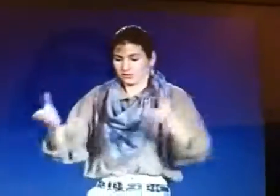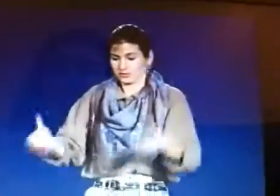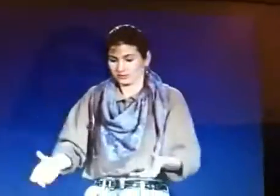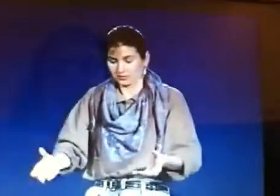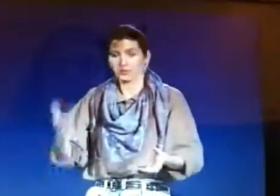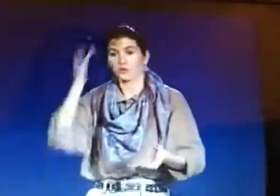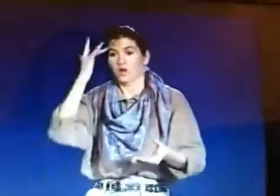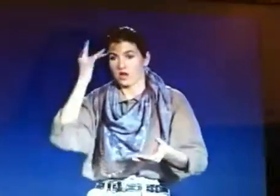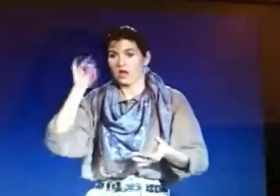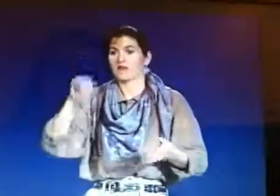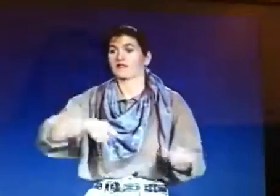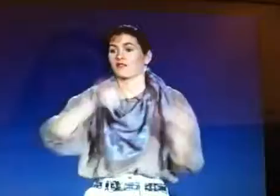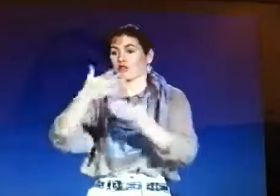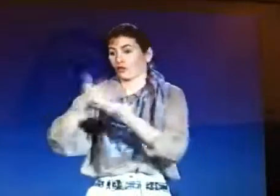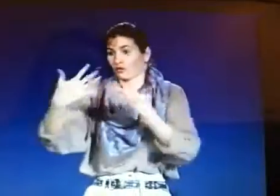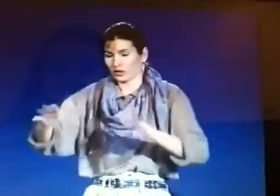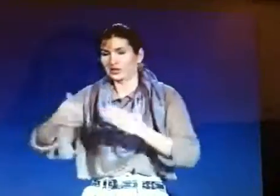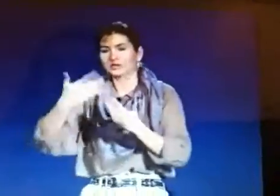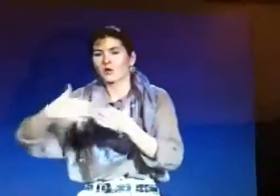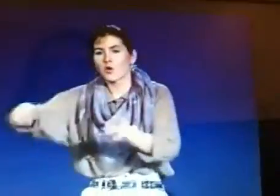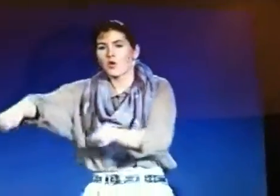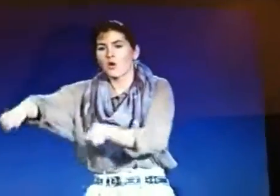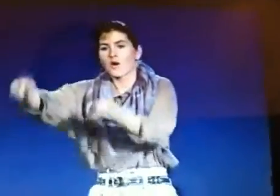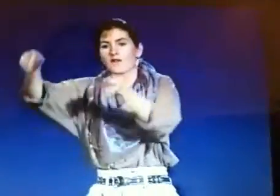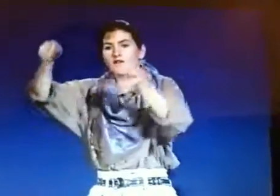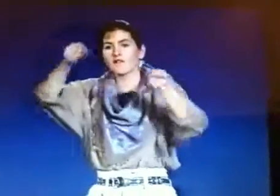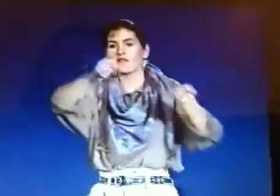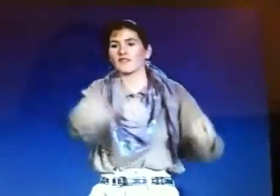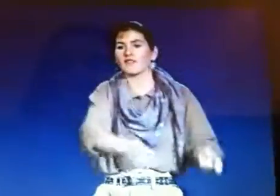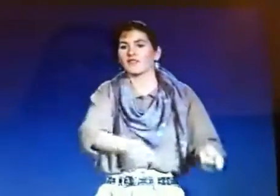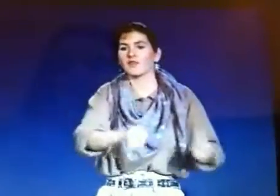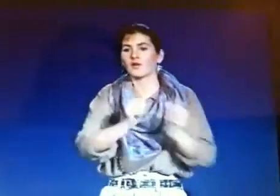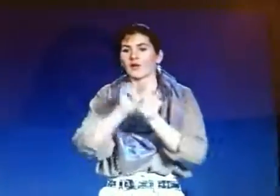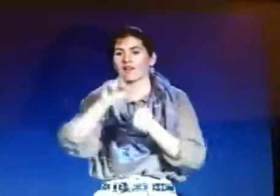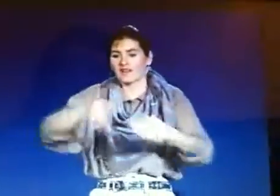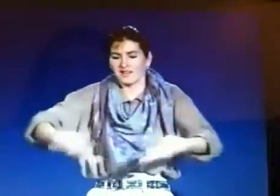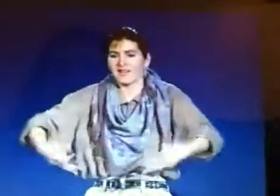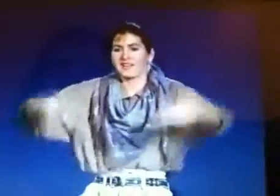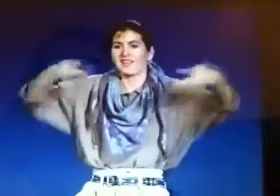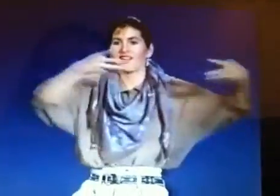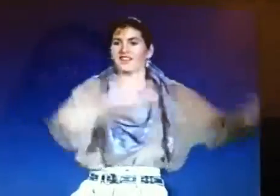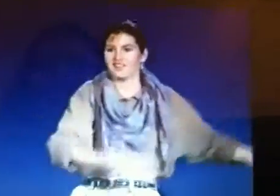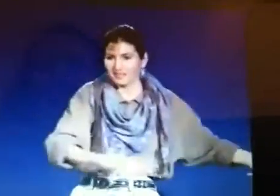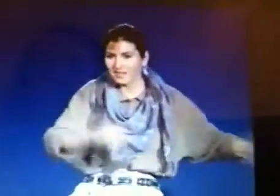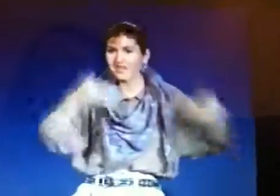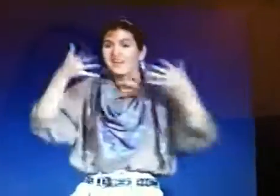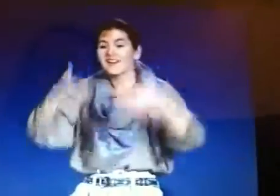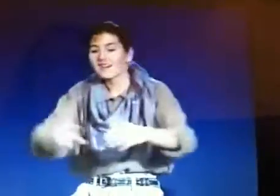crock pot and then put your fish right on top of it. Because when you're done, you can just lift the fish right out, and then the liquid's still in